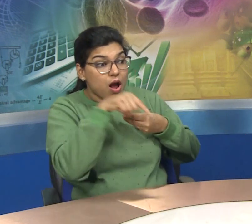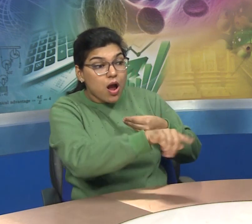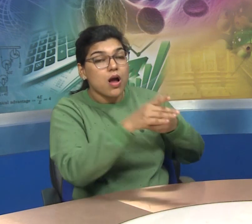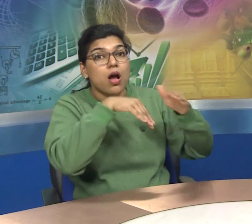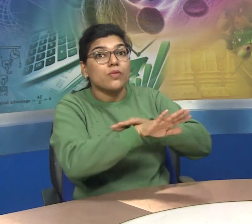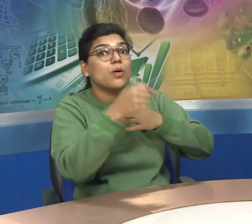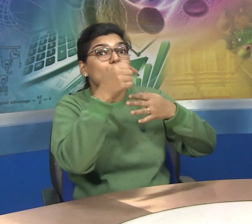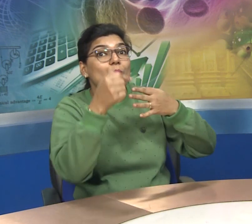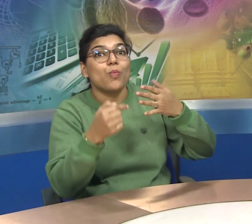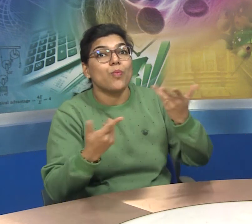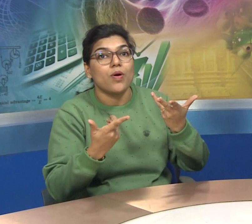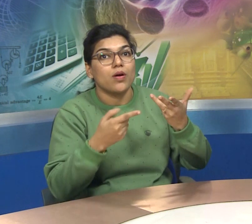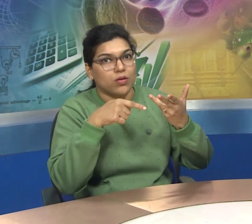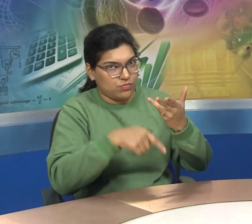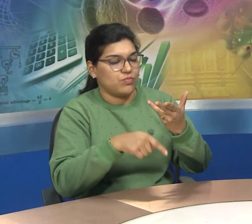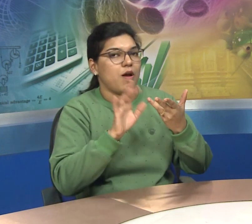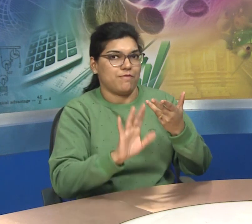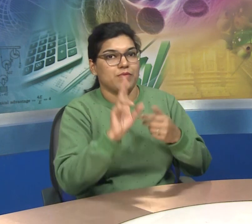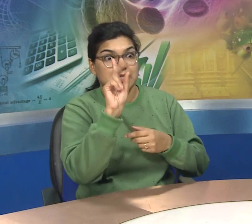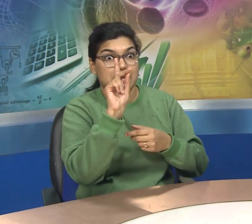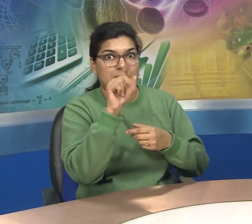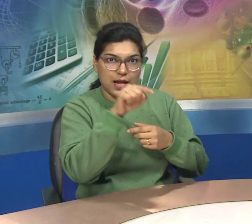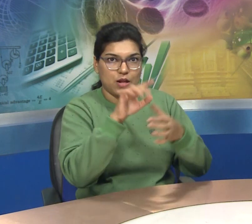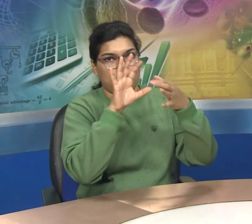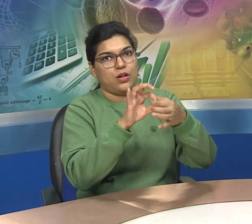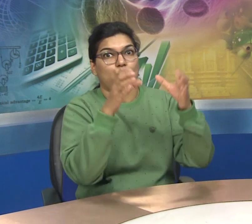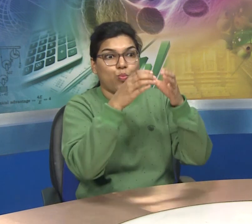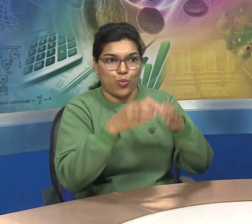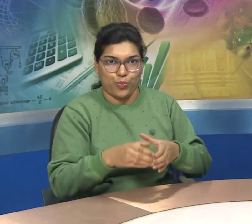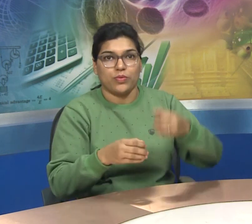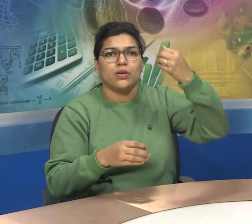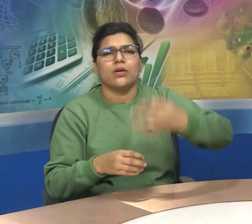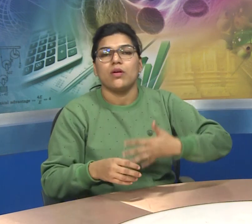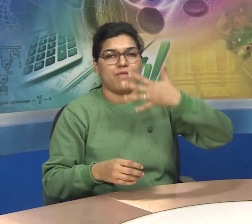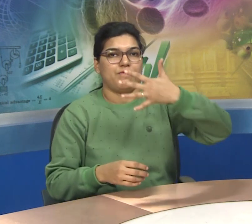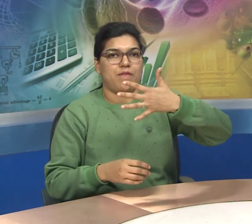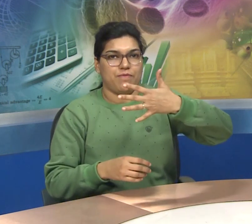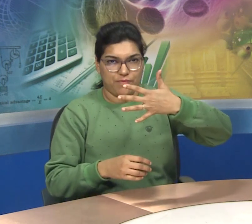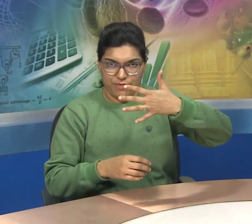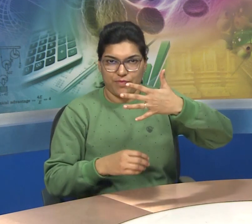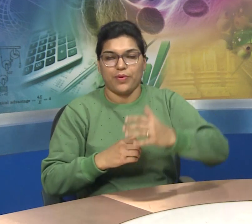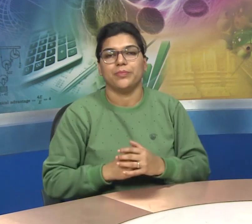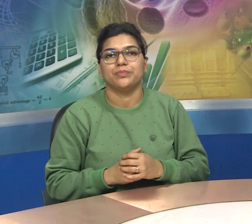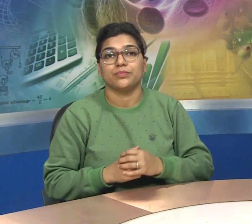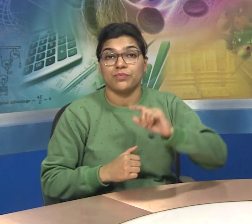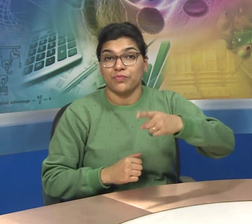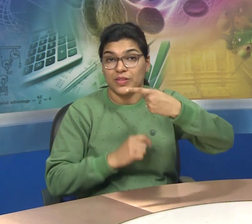Secondary sources can be grouped under 5 broad types. These are: